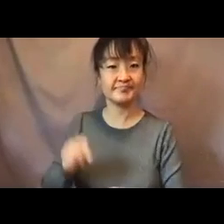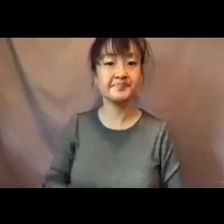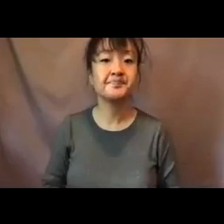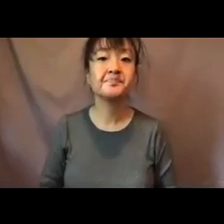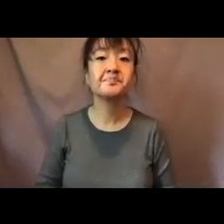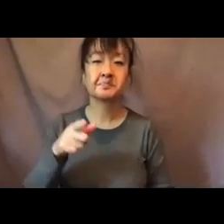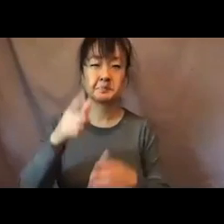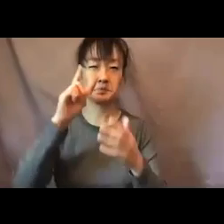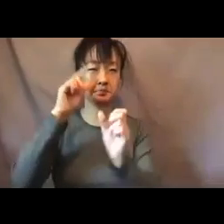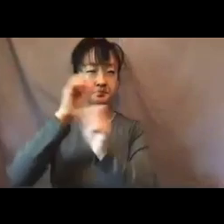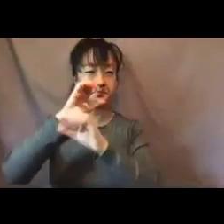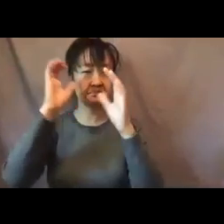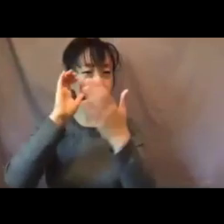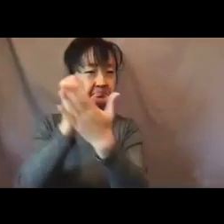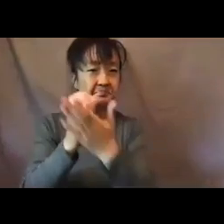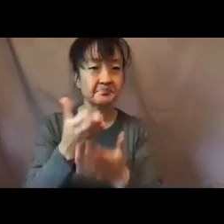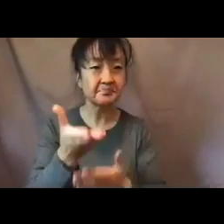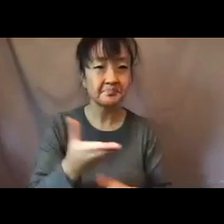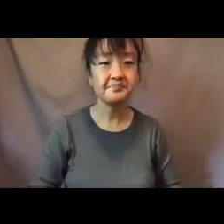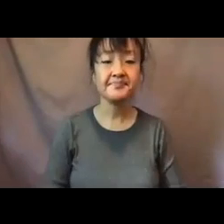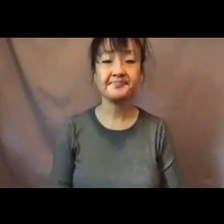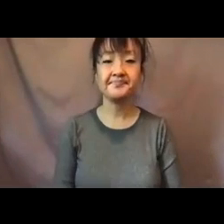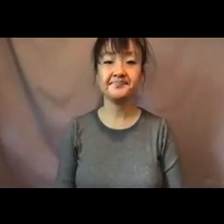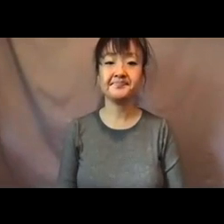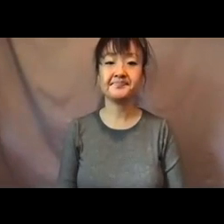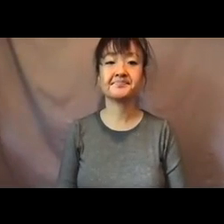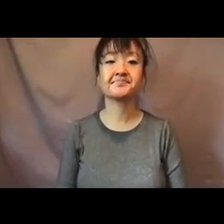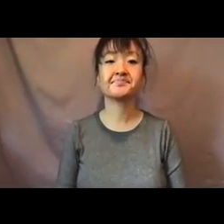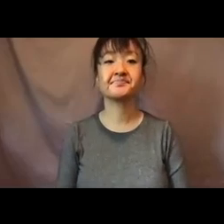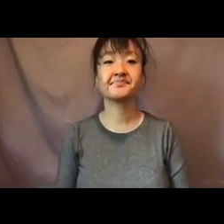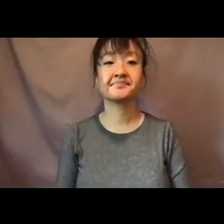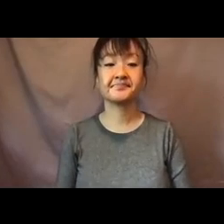channel system. These are